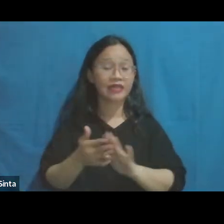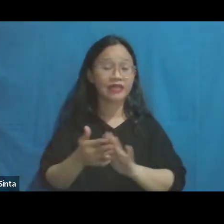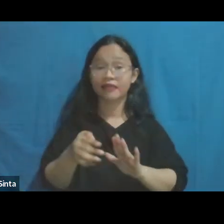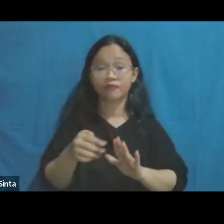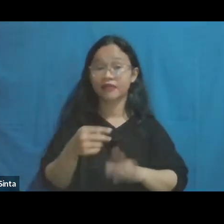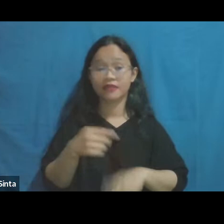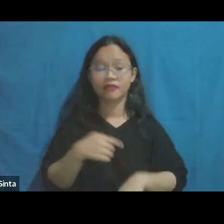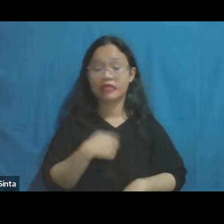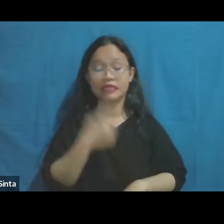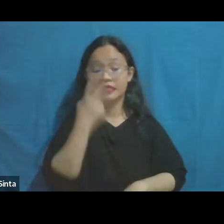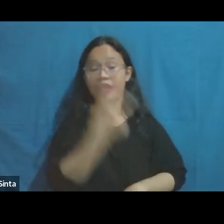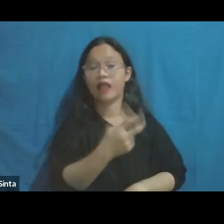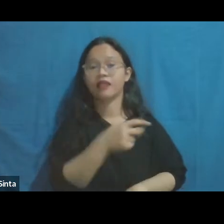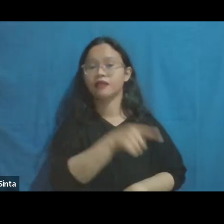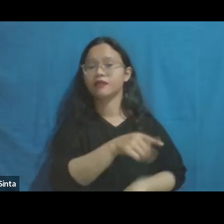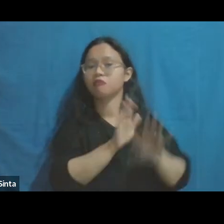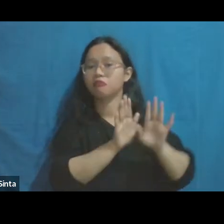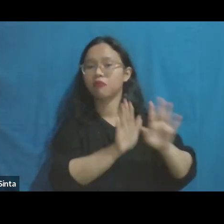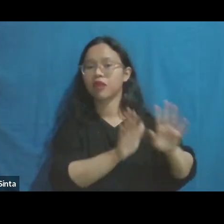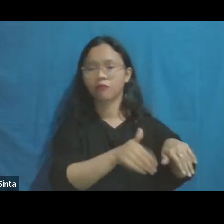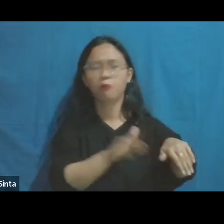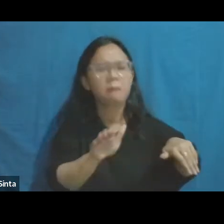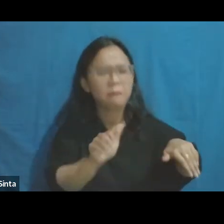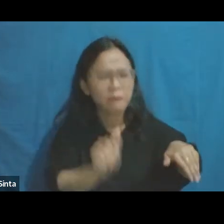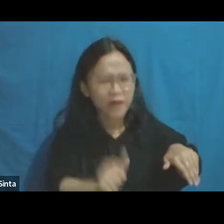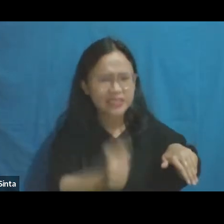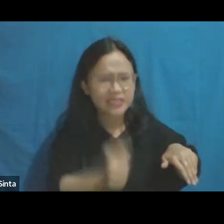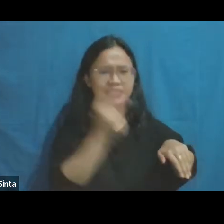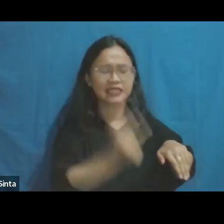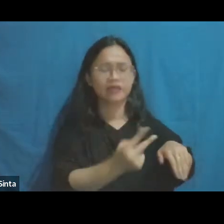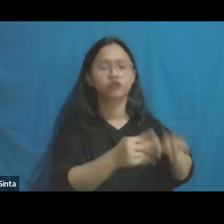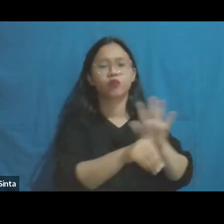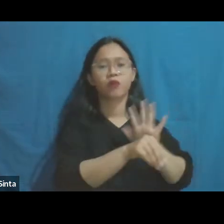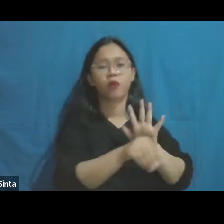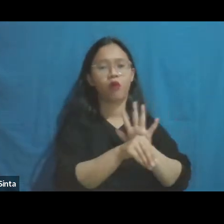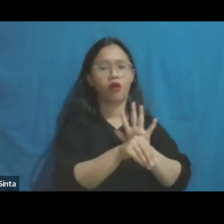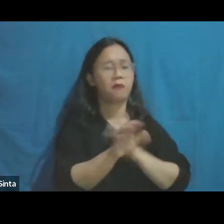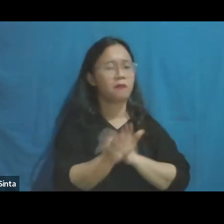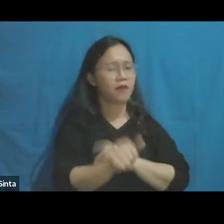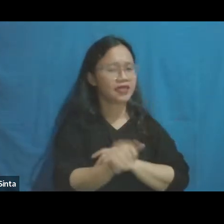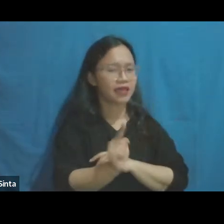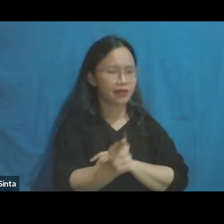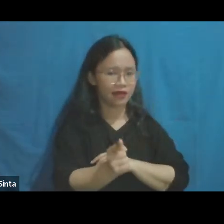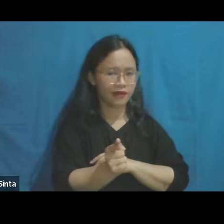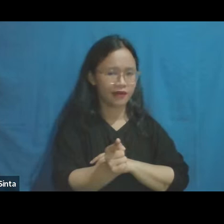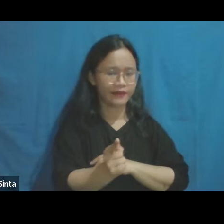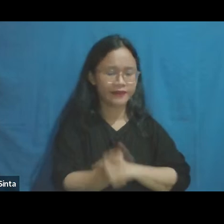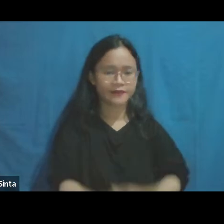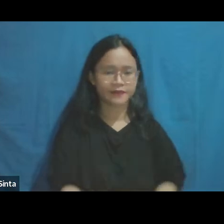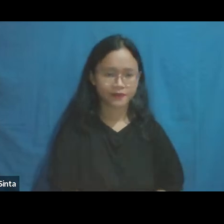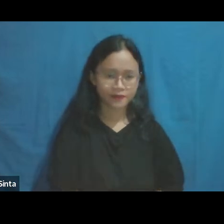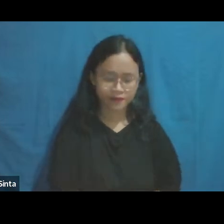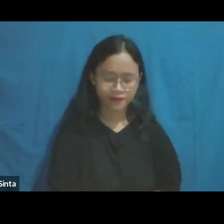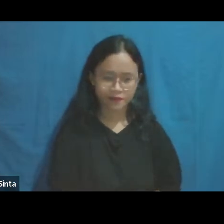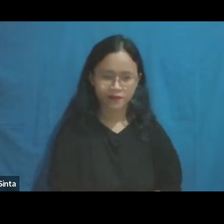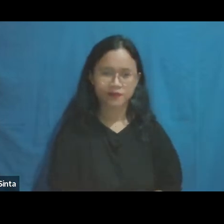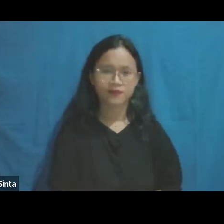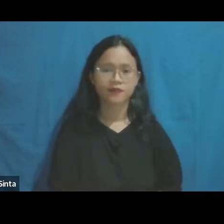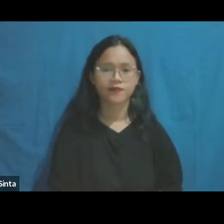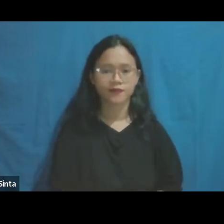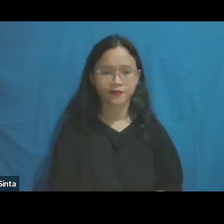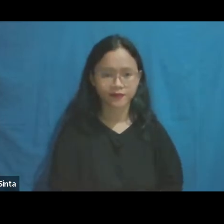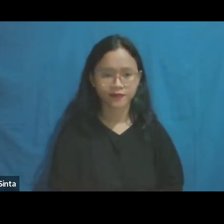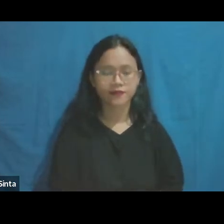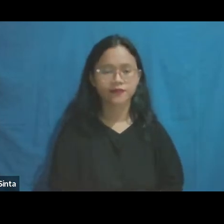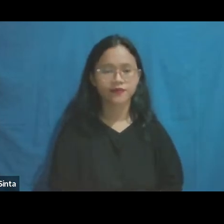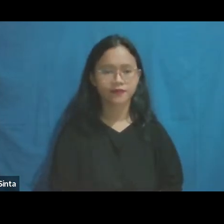acknowledge that we did it to the Papuan people. And the result